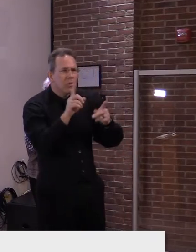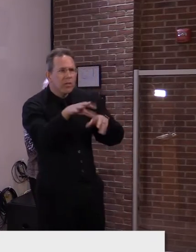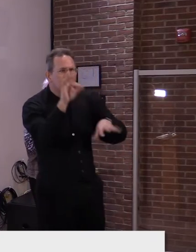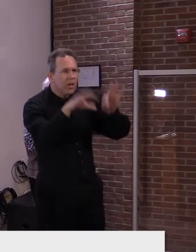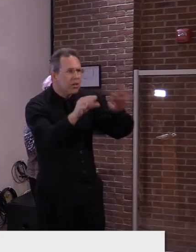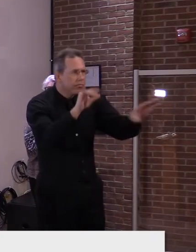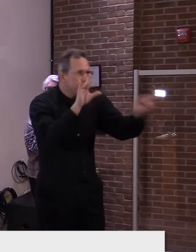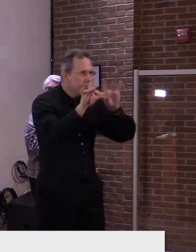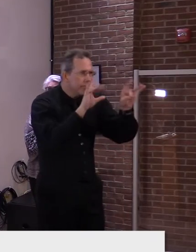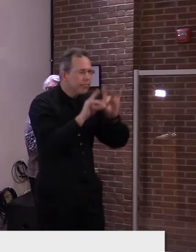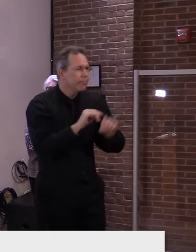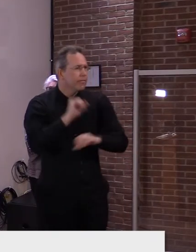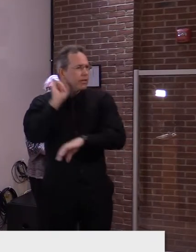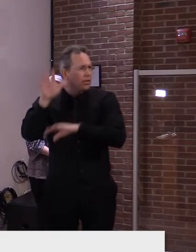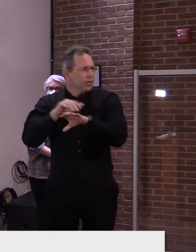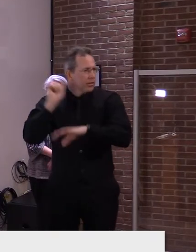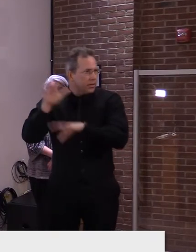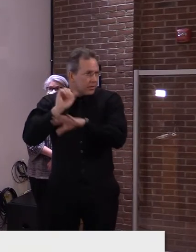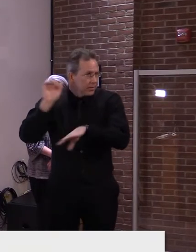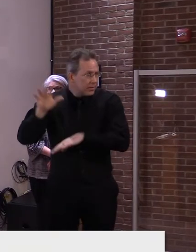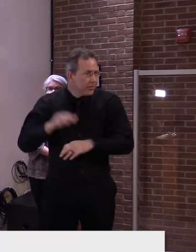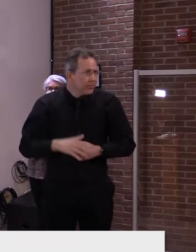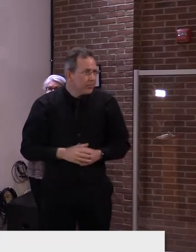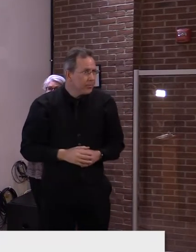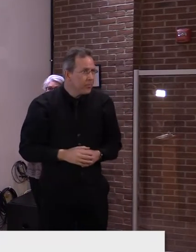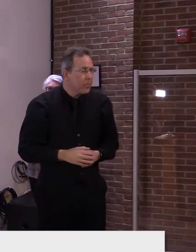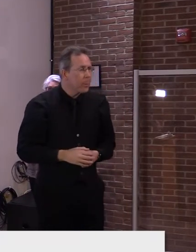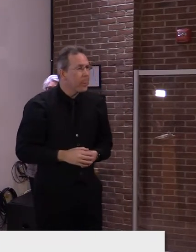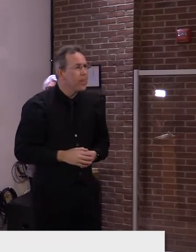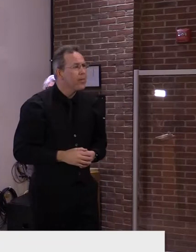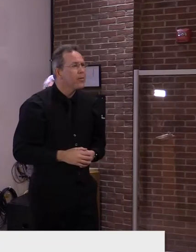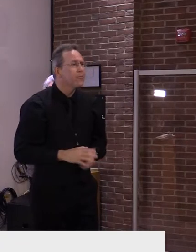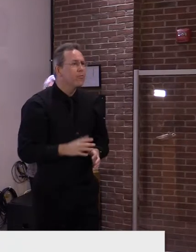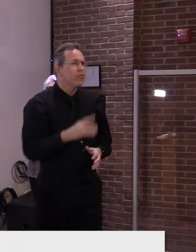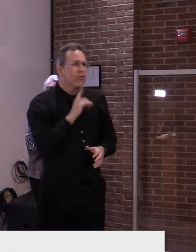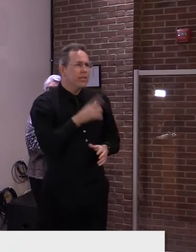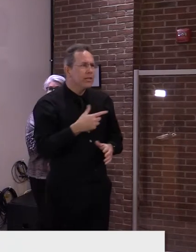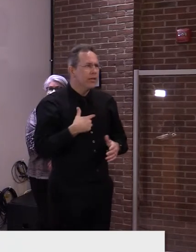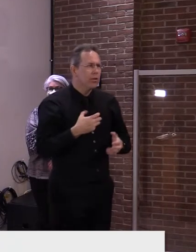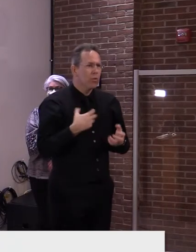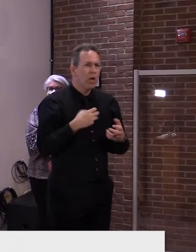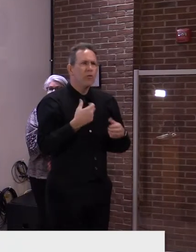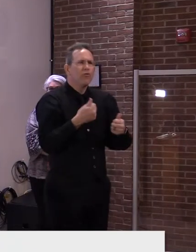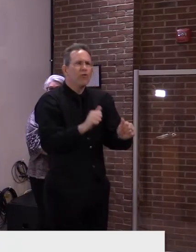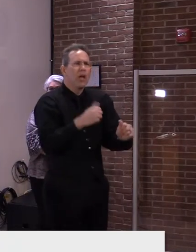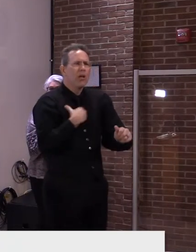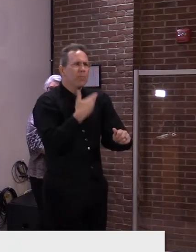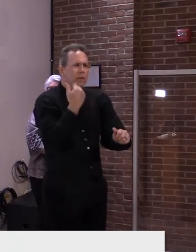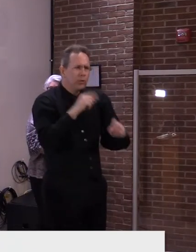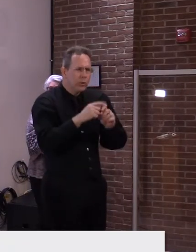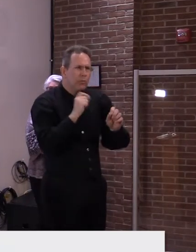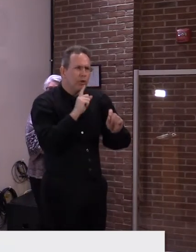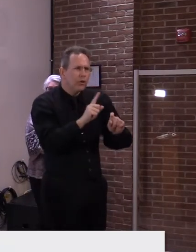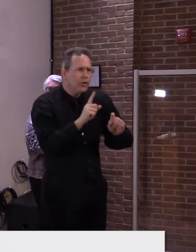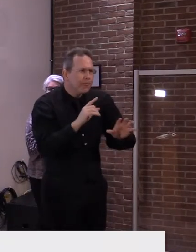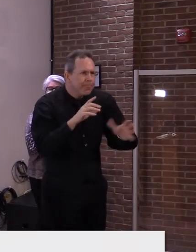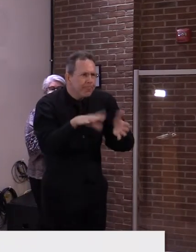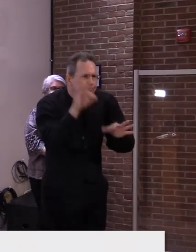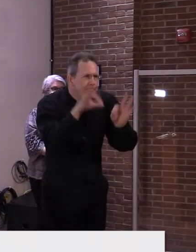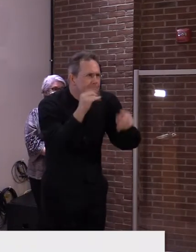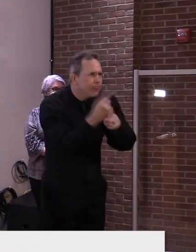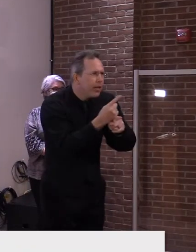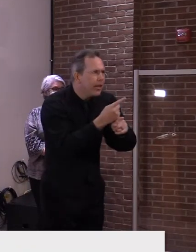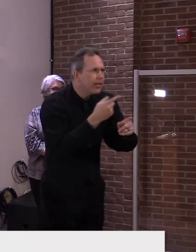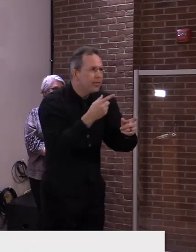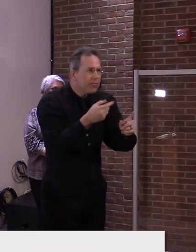was positive. So we're really trying to make it a high-yield enterprise